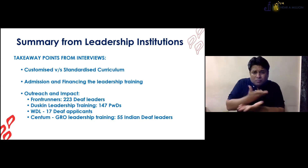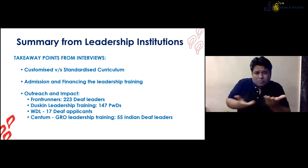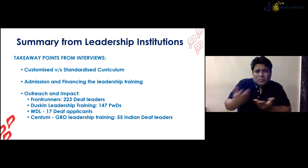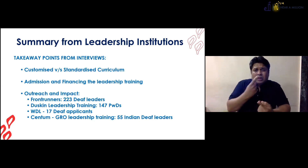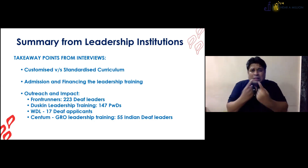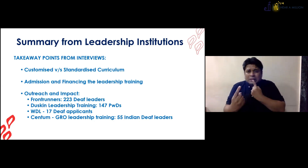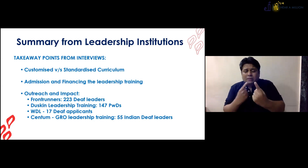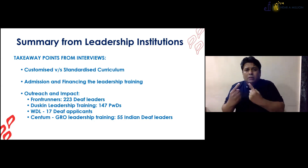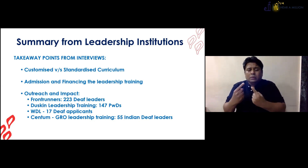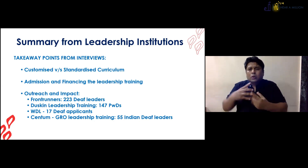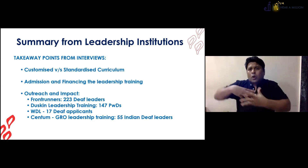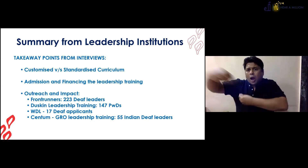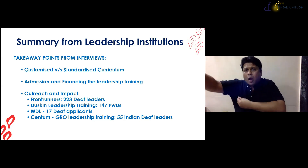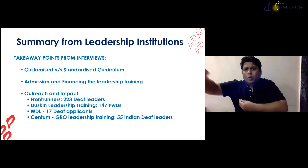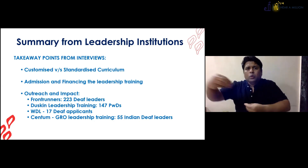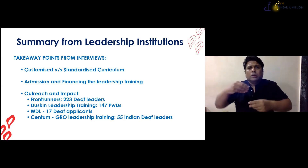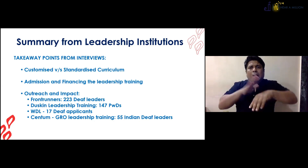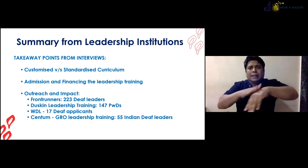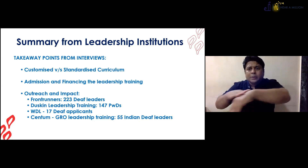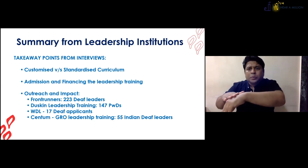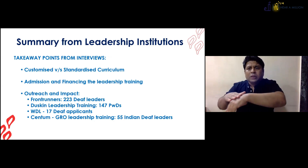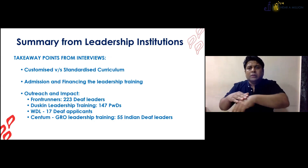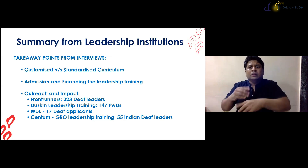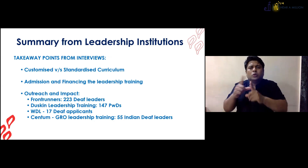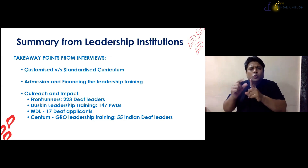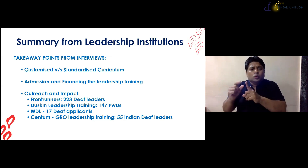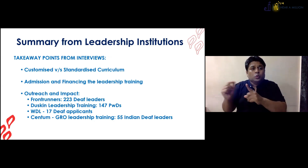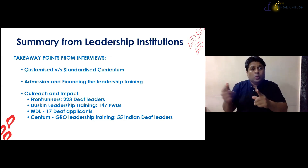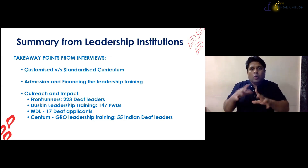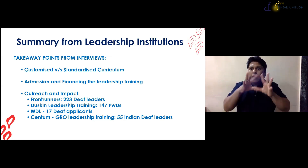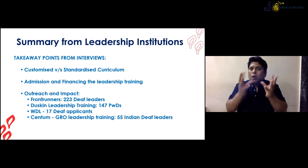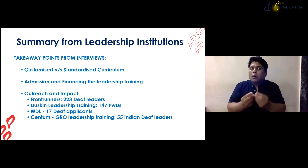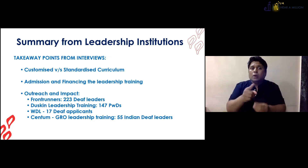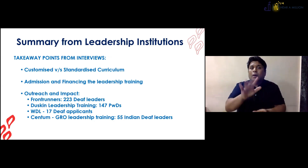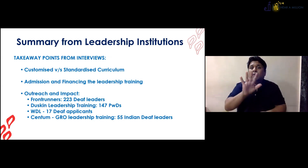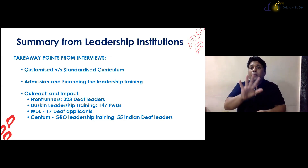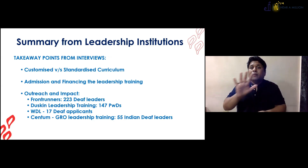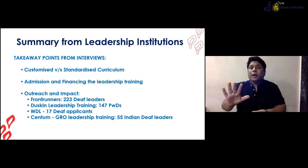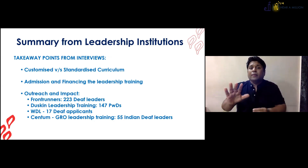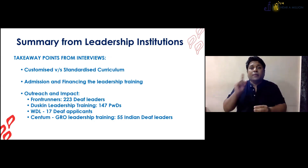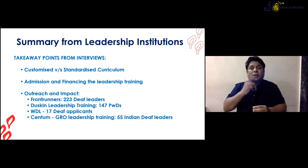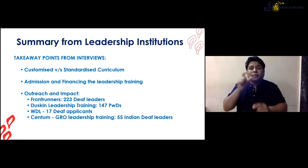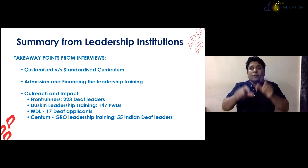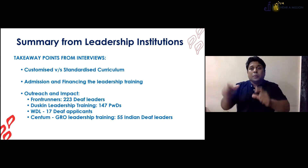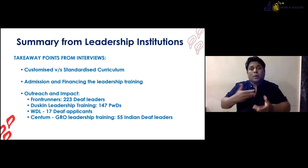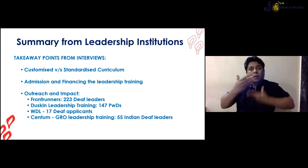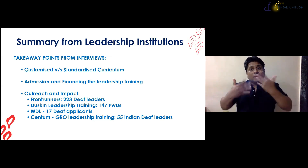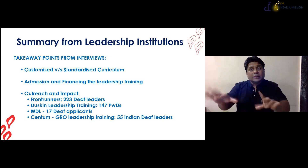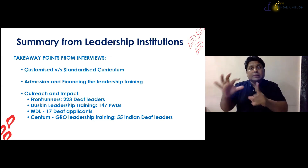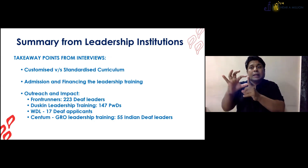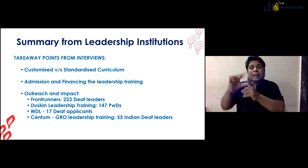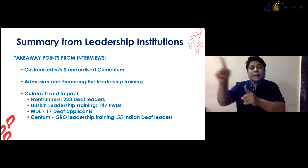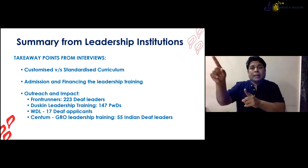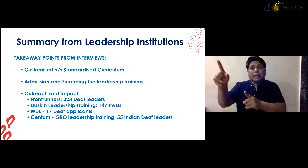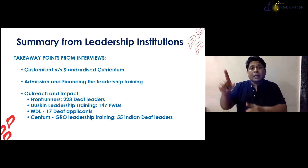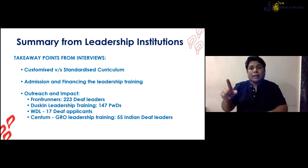skilled. It's not like just coming to class and sitting, but really, telling them to go out, step out, practice, imply your theory,